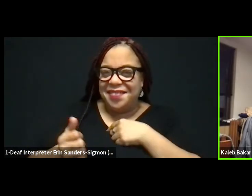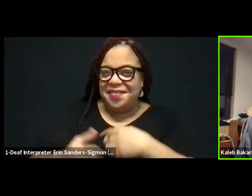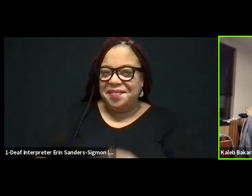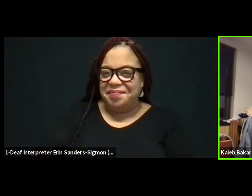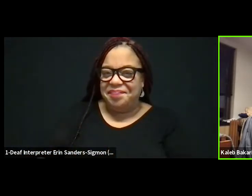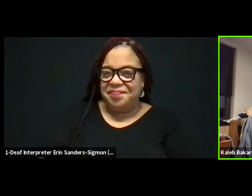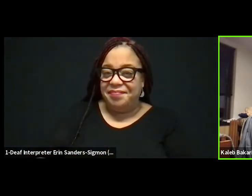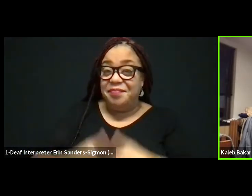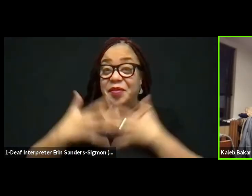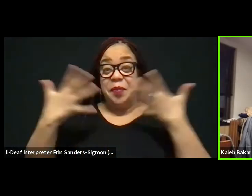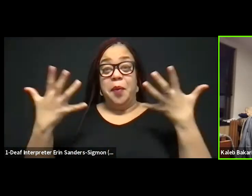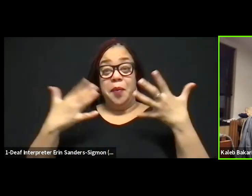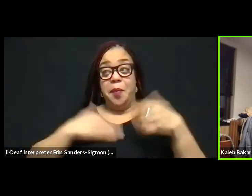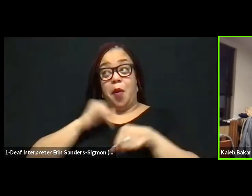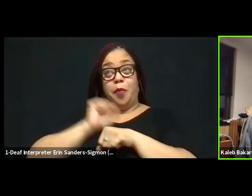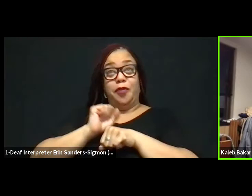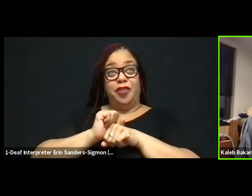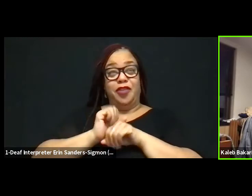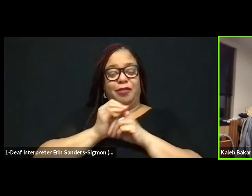youth incarceration,